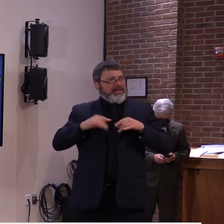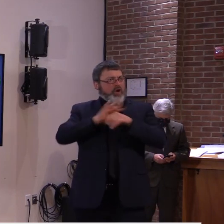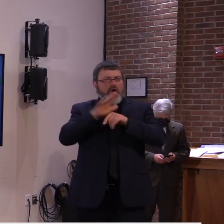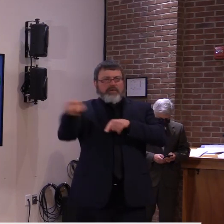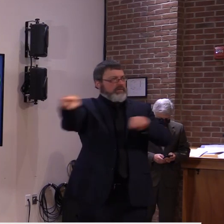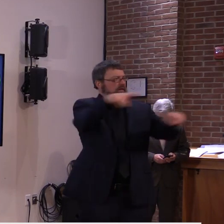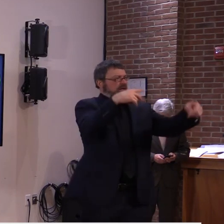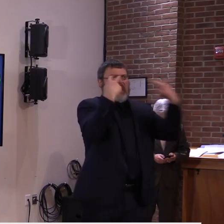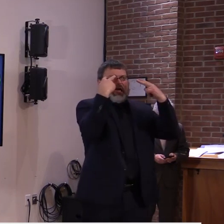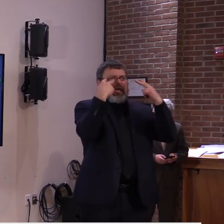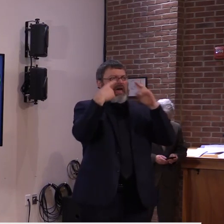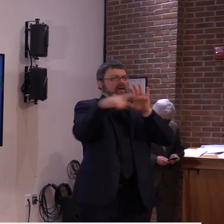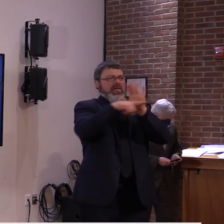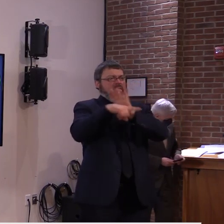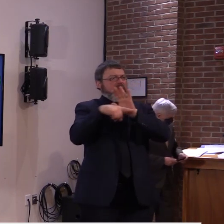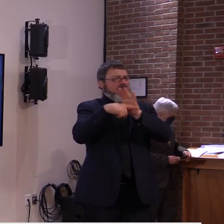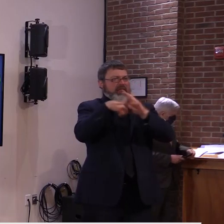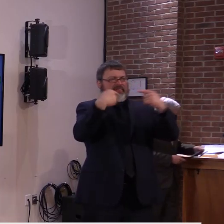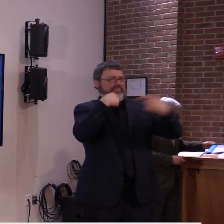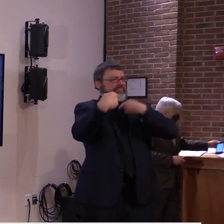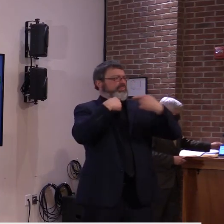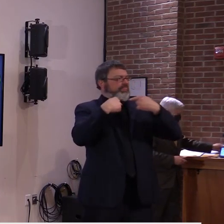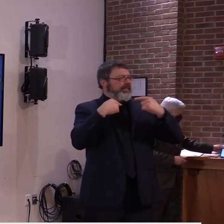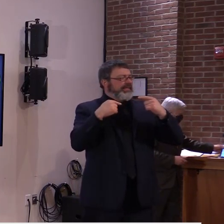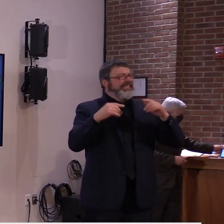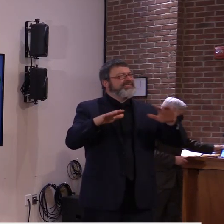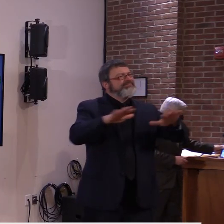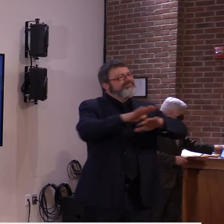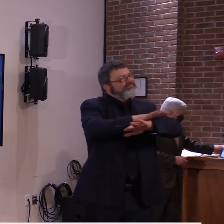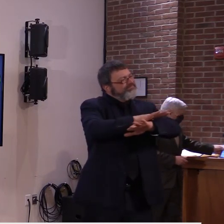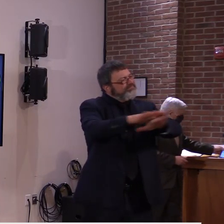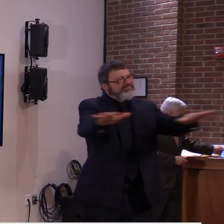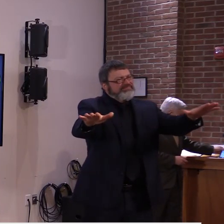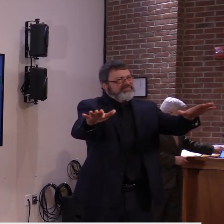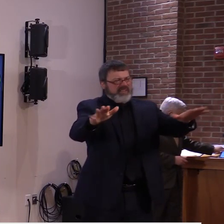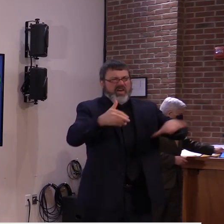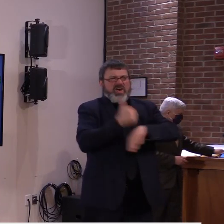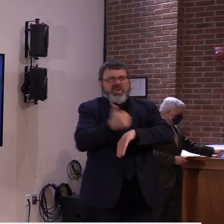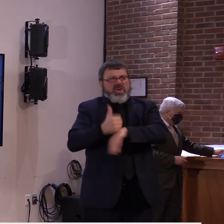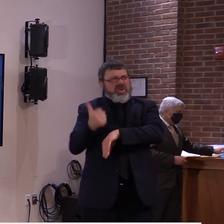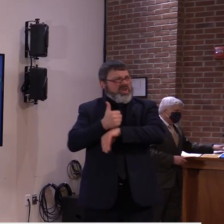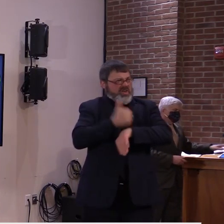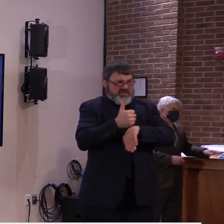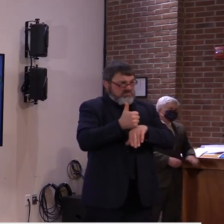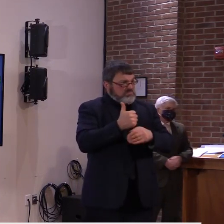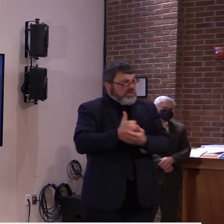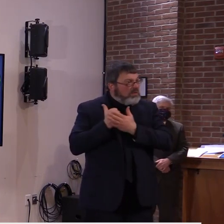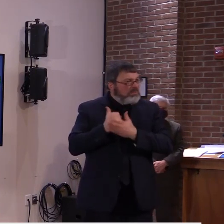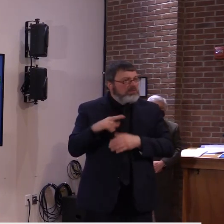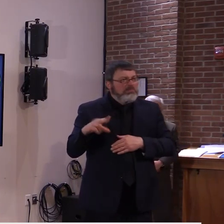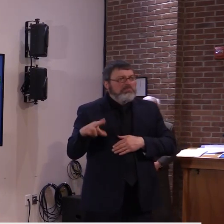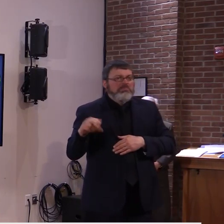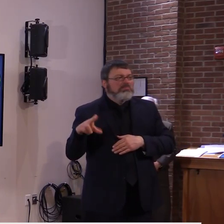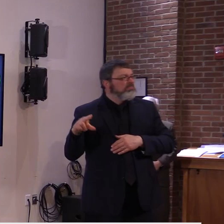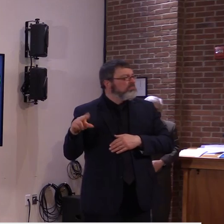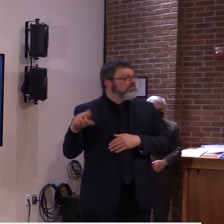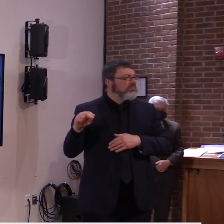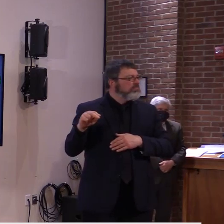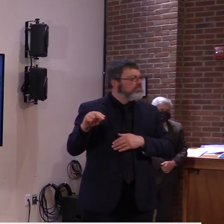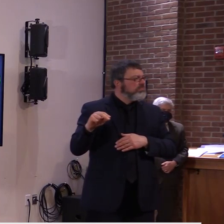clear they will not be judged or blamed, nor will facilities, schools, or businesses that may